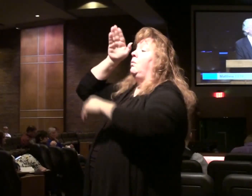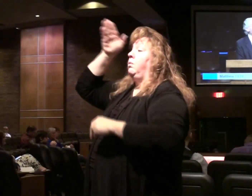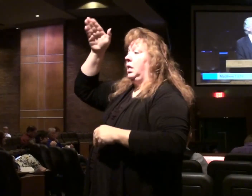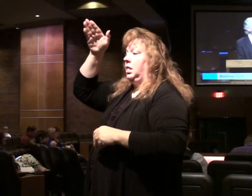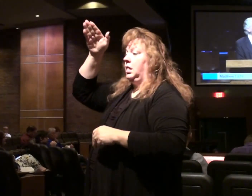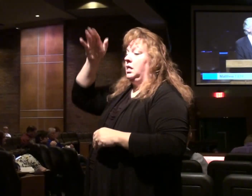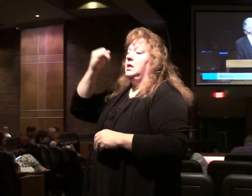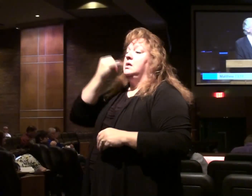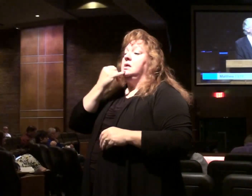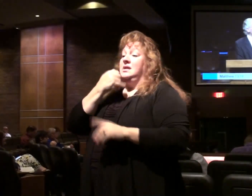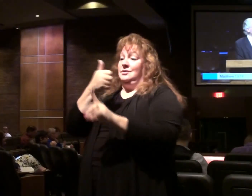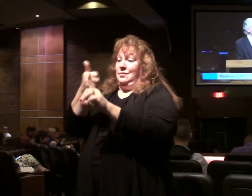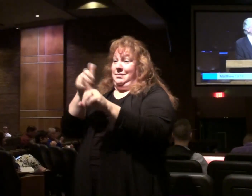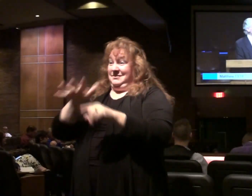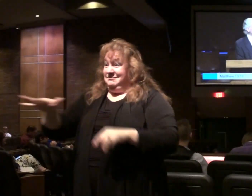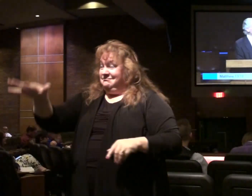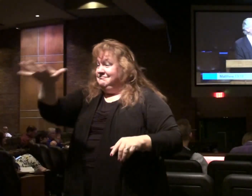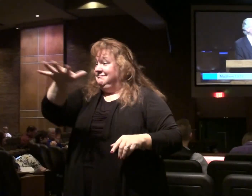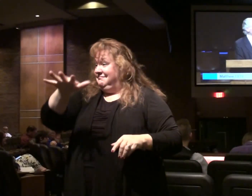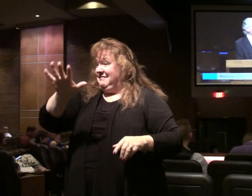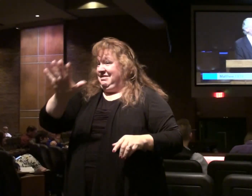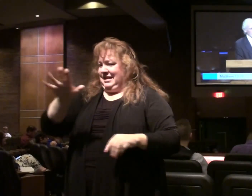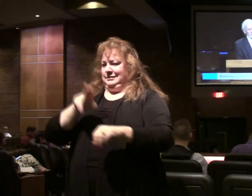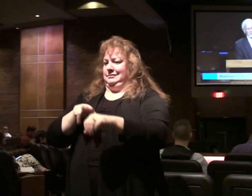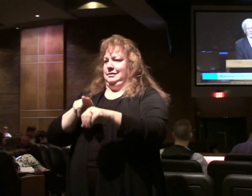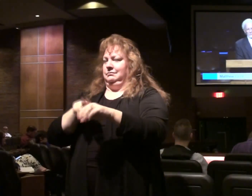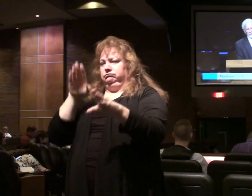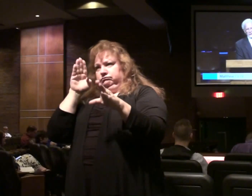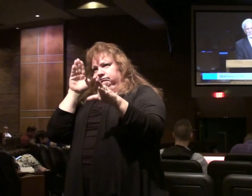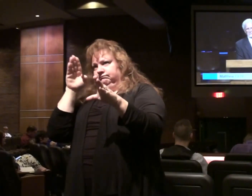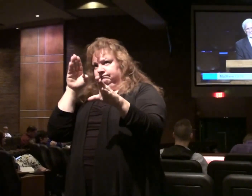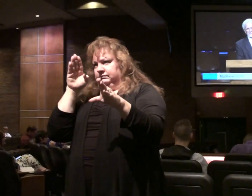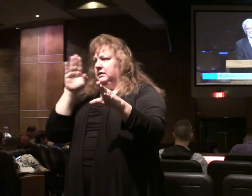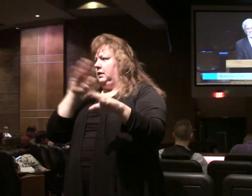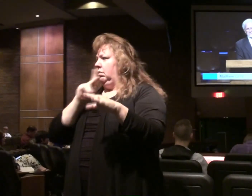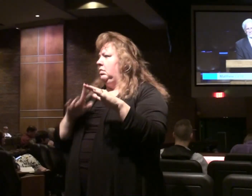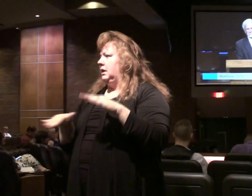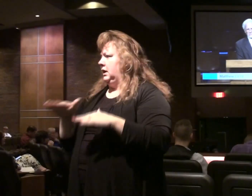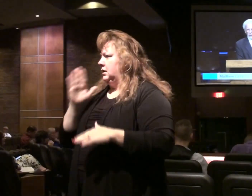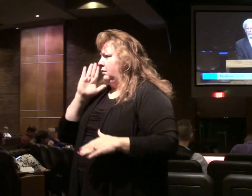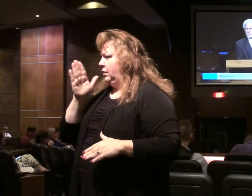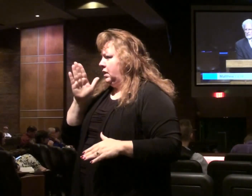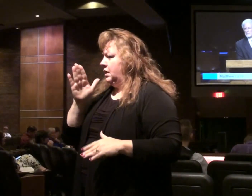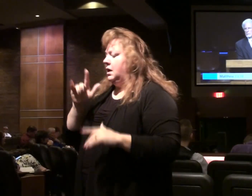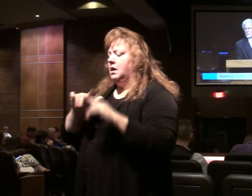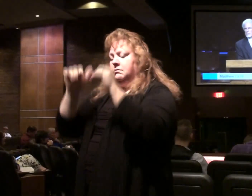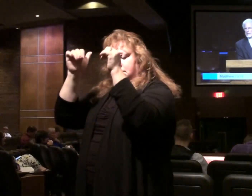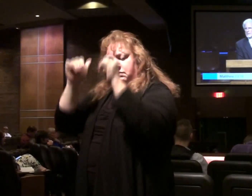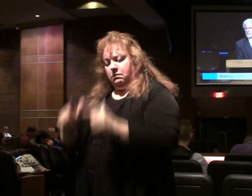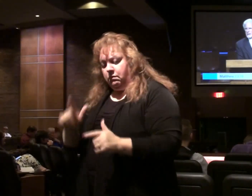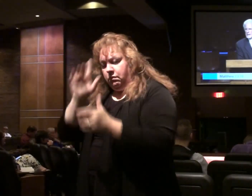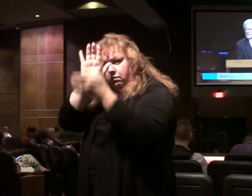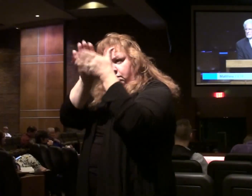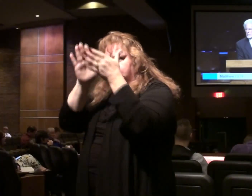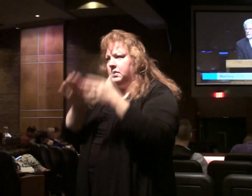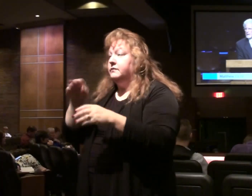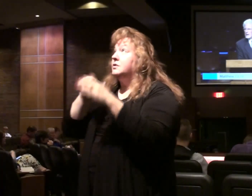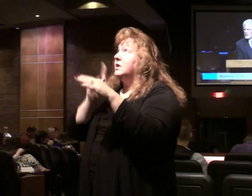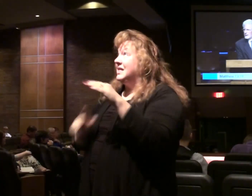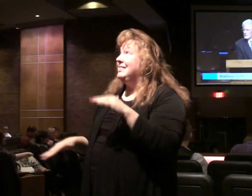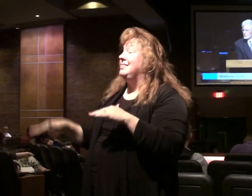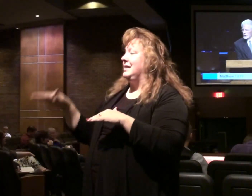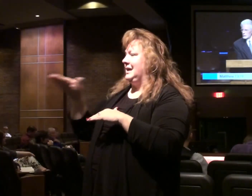be the nation that is the focus in the kingdom. But all believers will be in the kingdom.